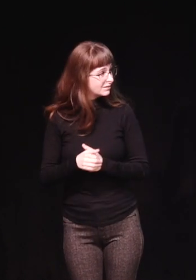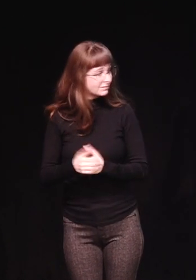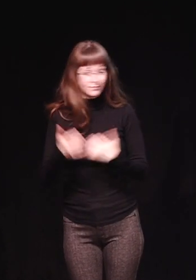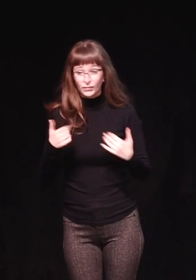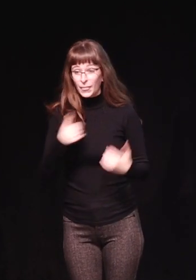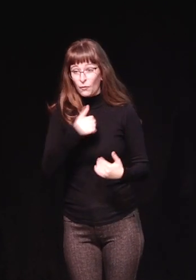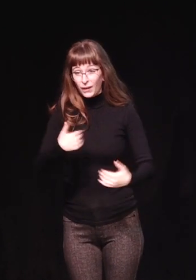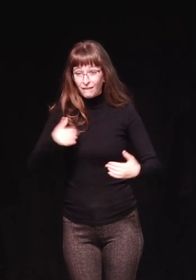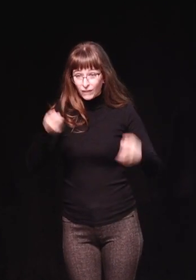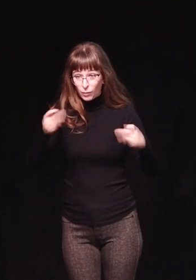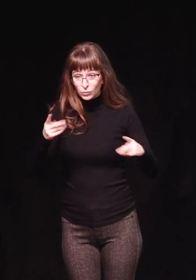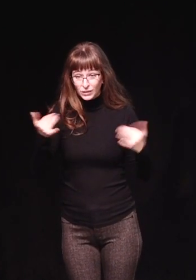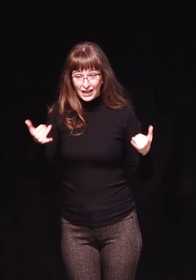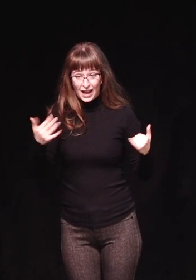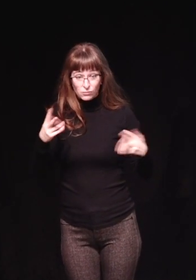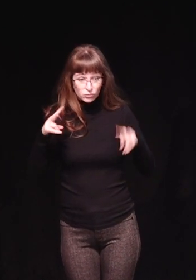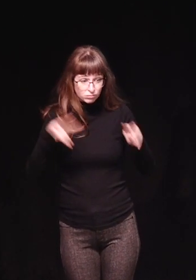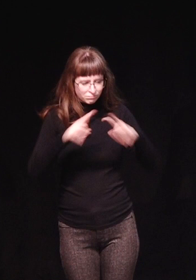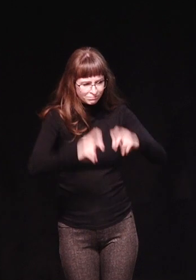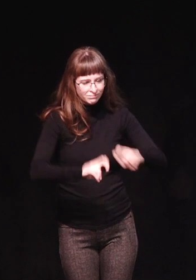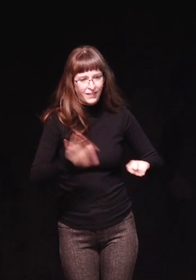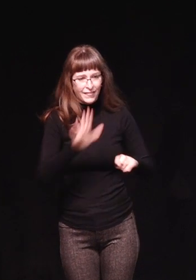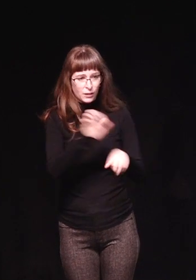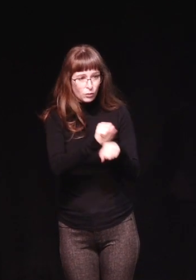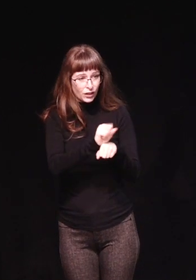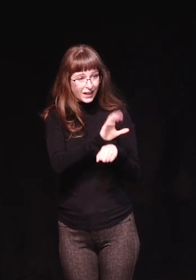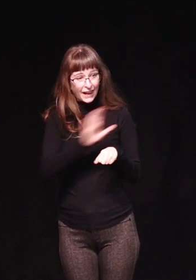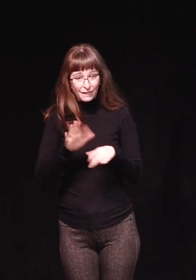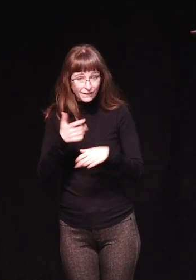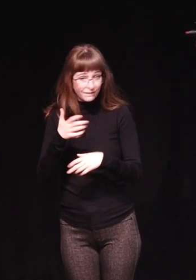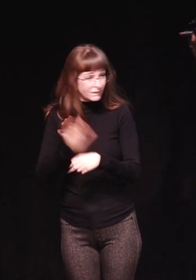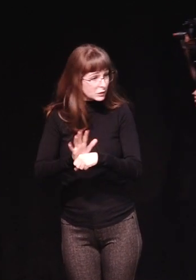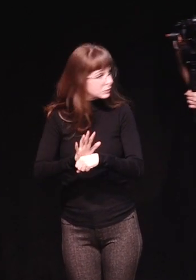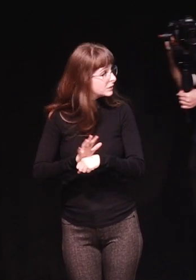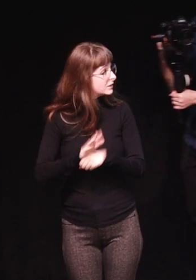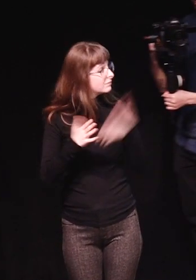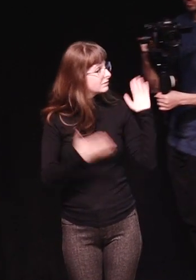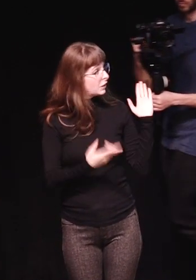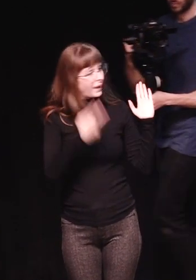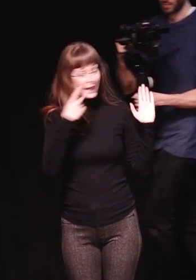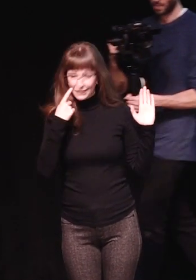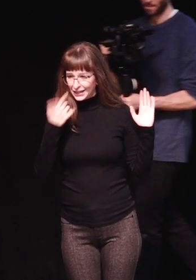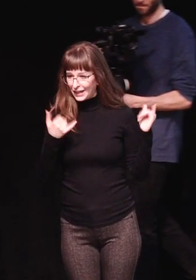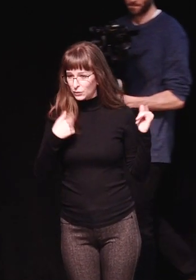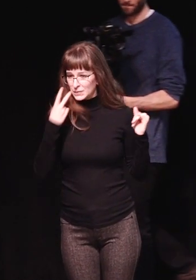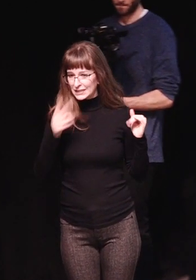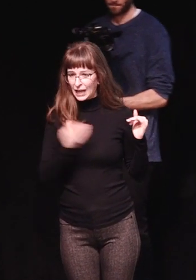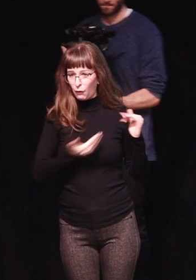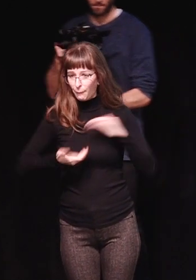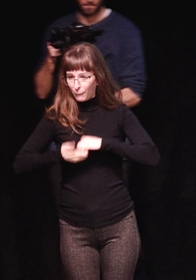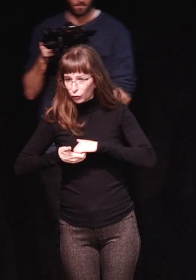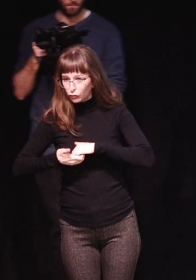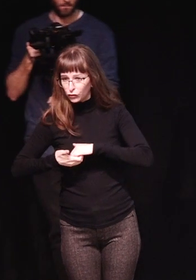look at their work and the messages behind their films. Well, you have a little partner slide now, I believe. I